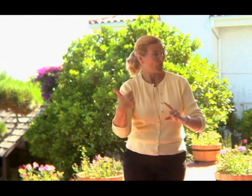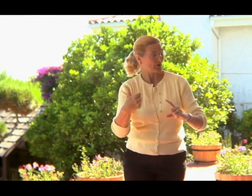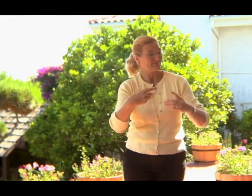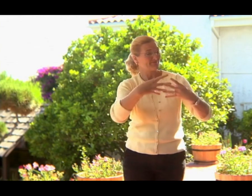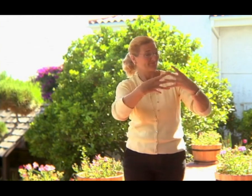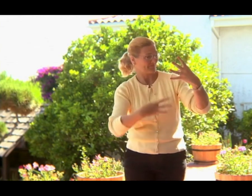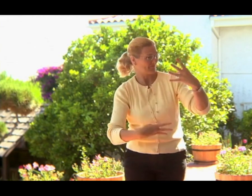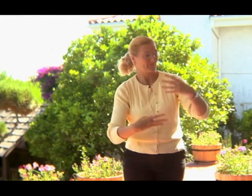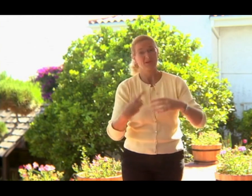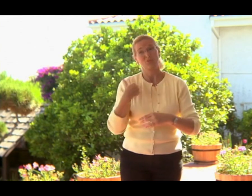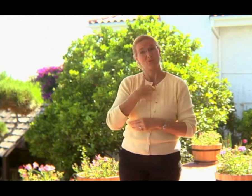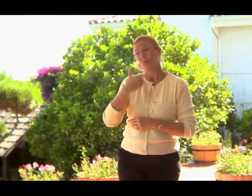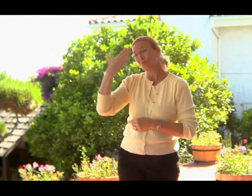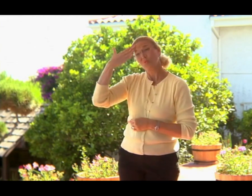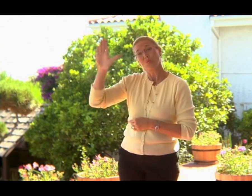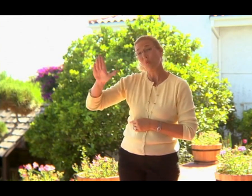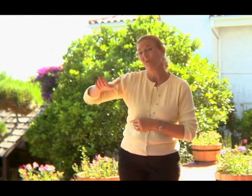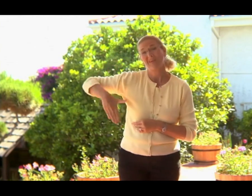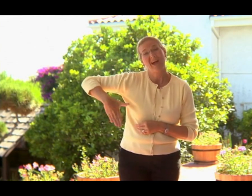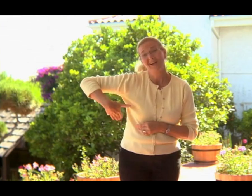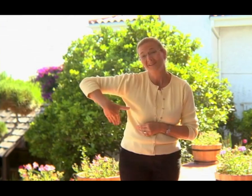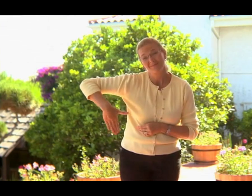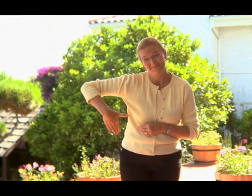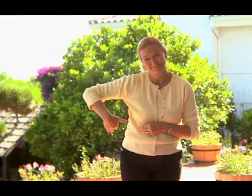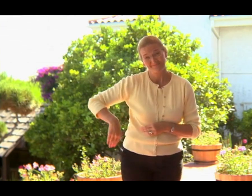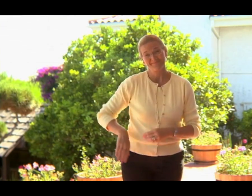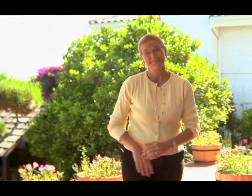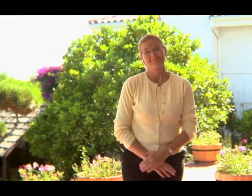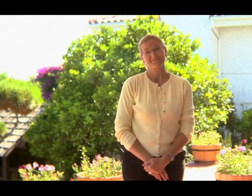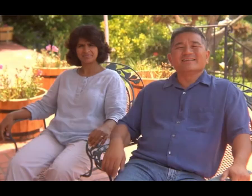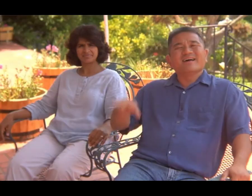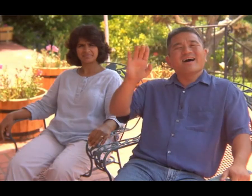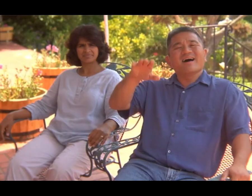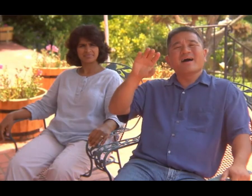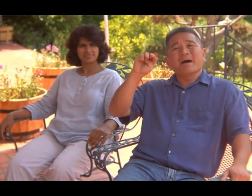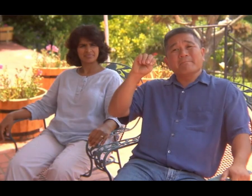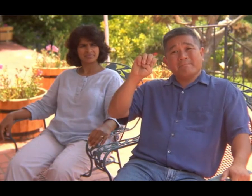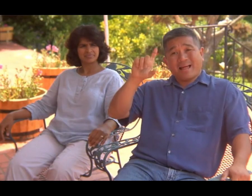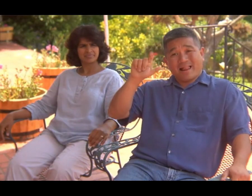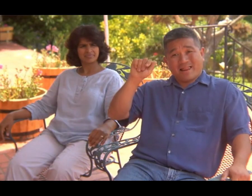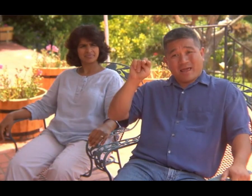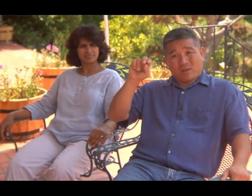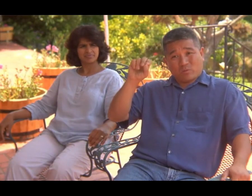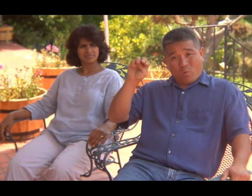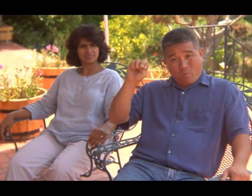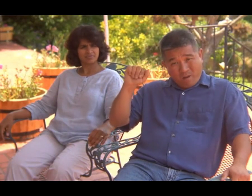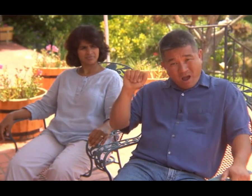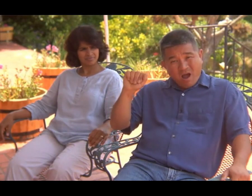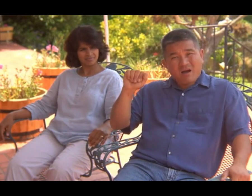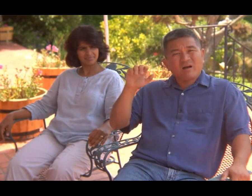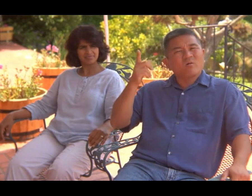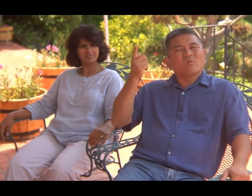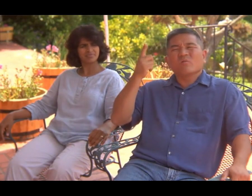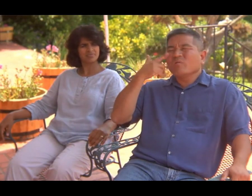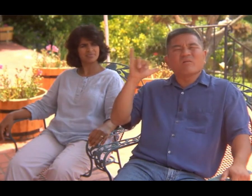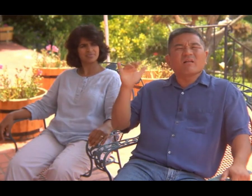and perhaps other factors that we don't even know about yet. What does a melanoma look like?